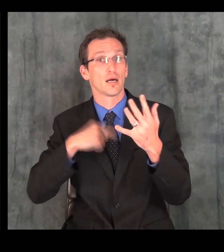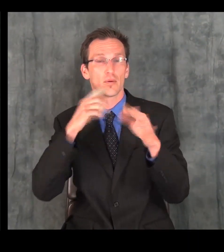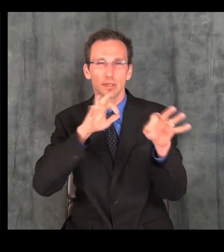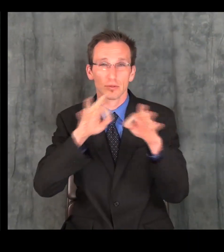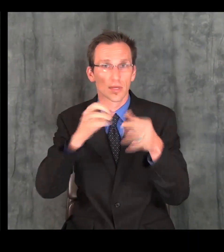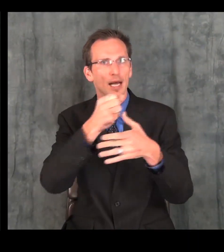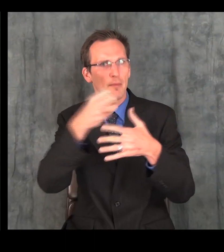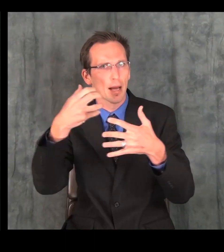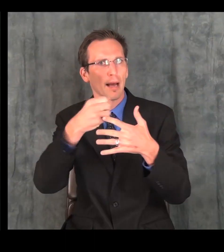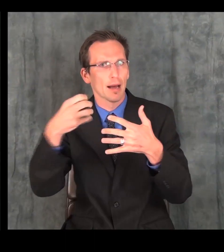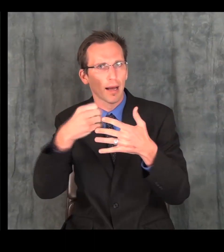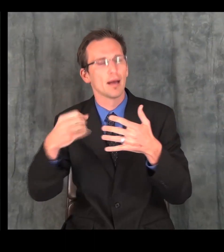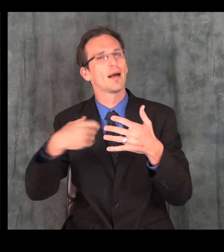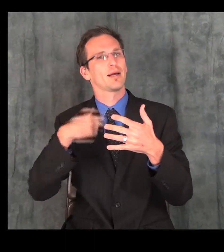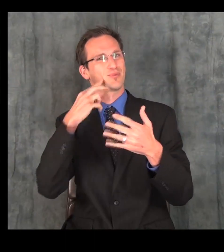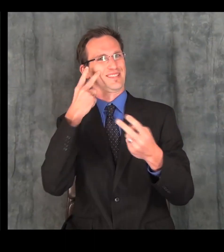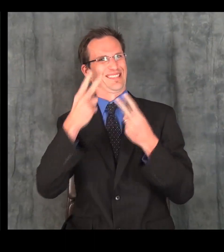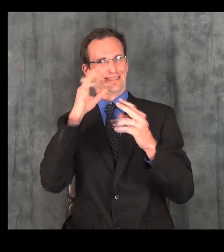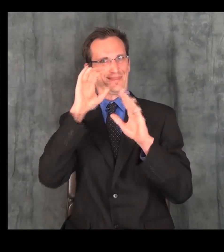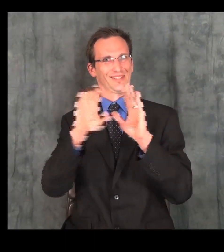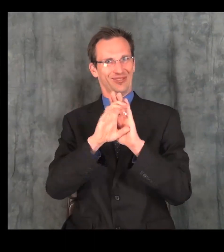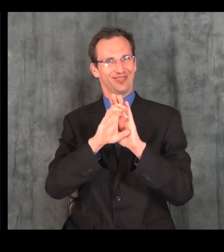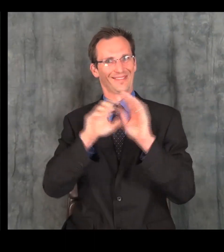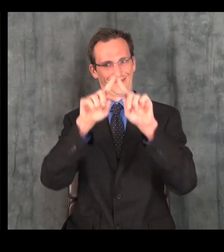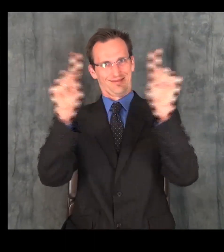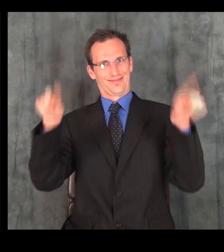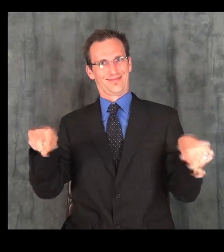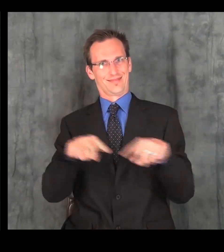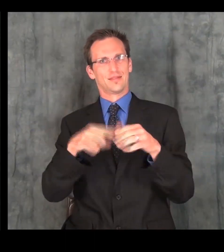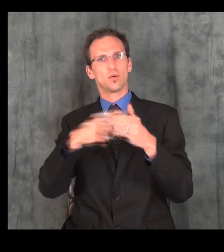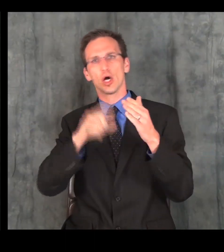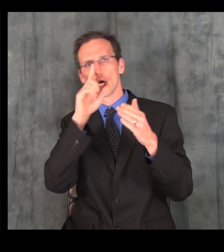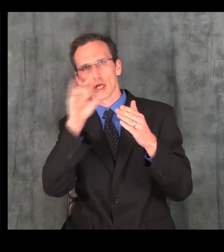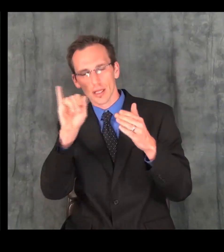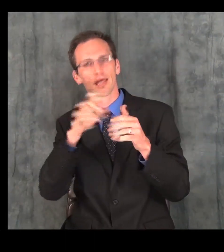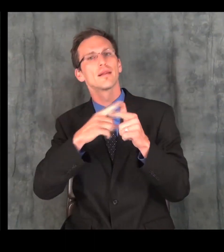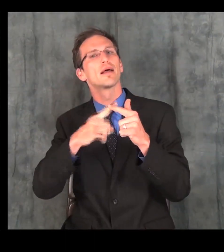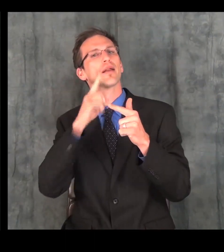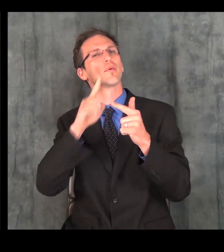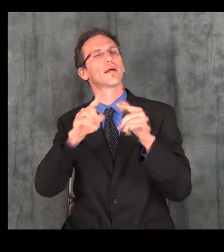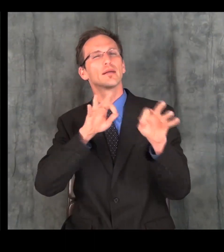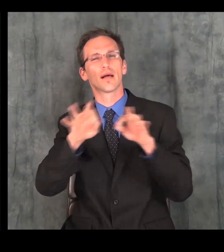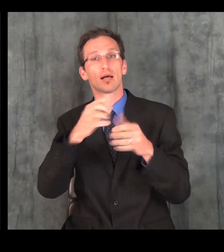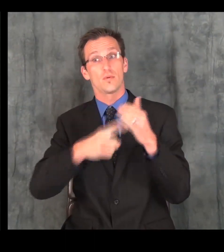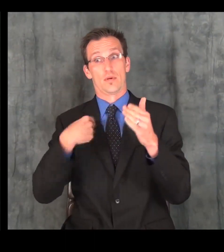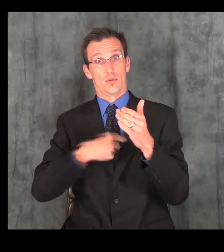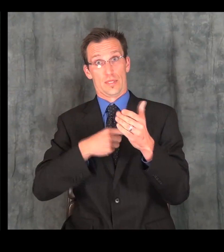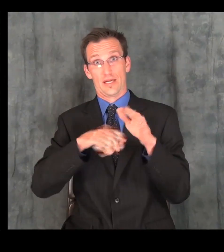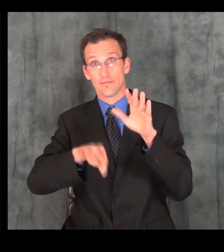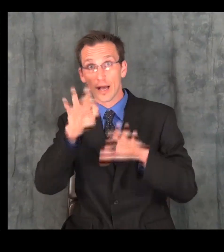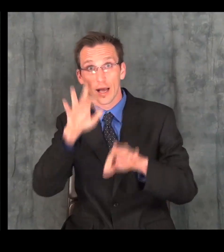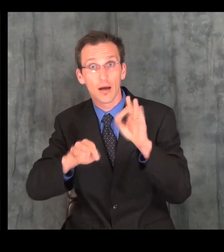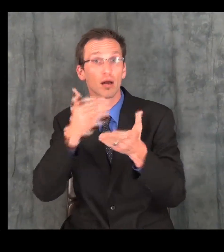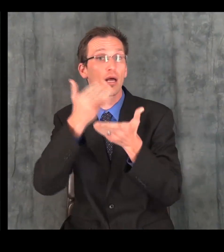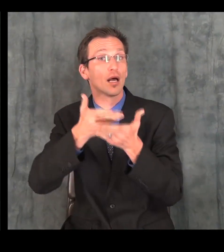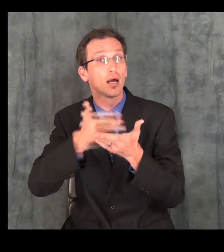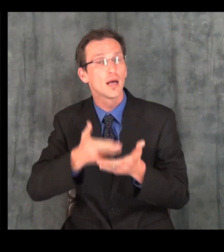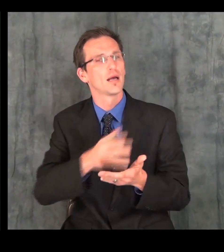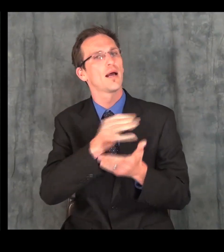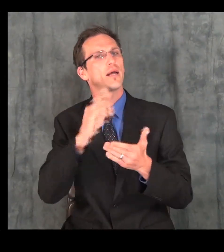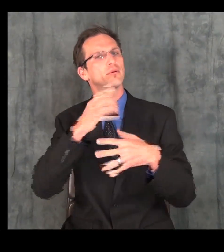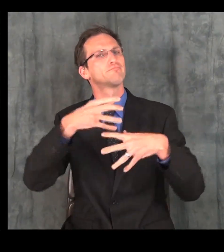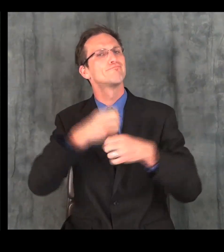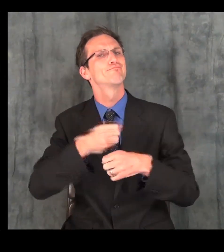pretty pictures, and then I'll tell you a bit more about what we found, and I'll just summarise some of the core issues that